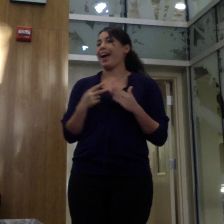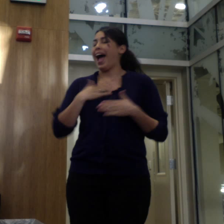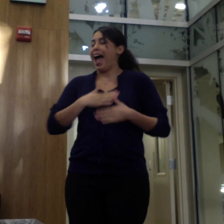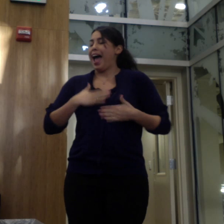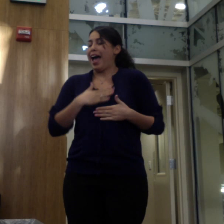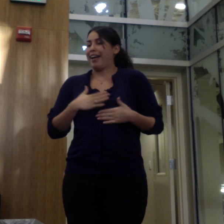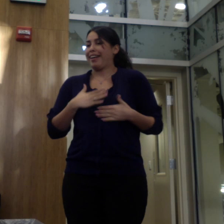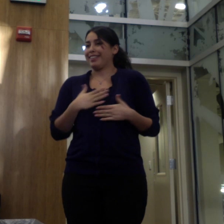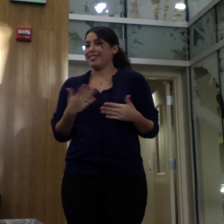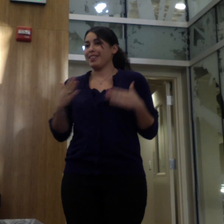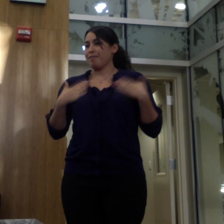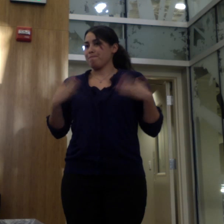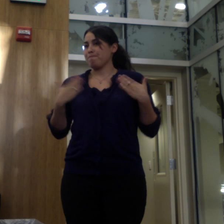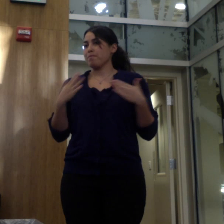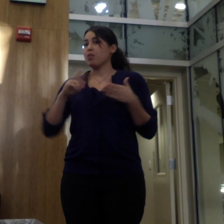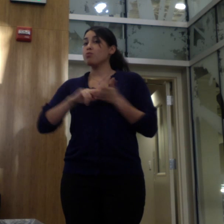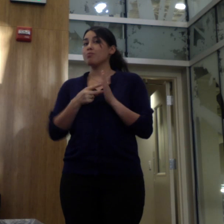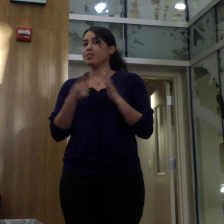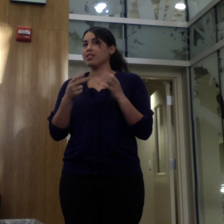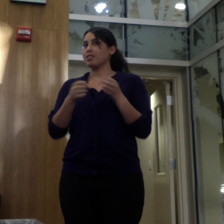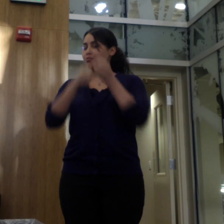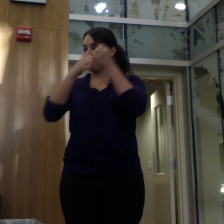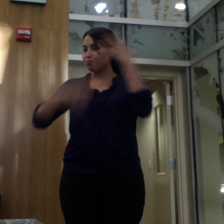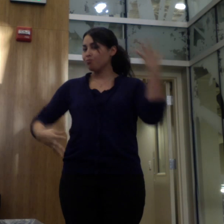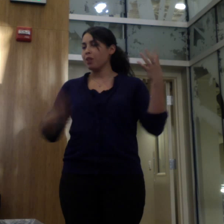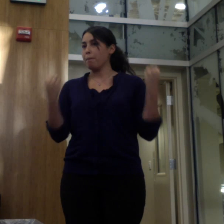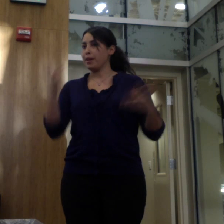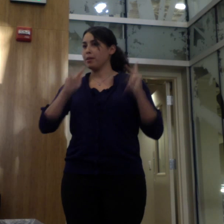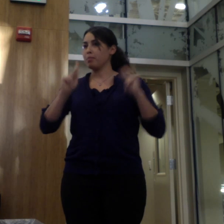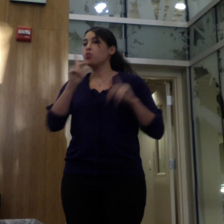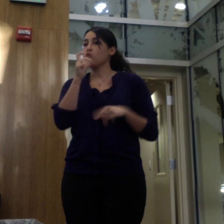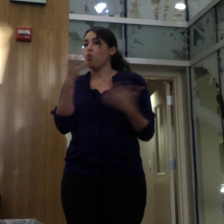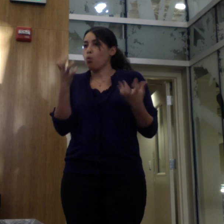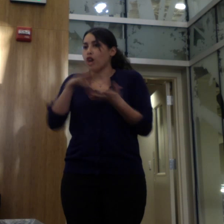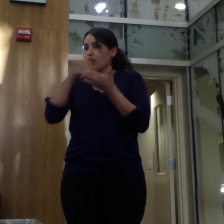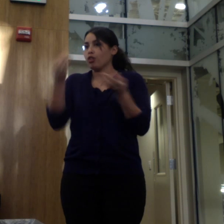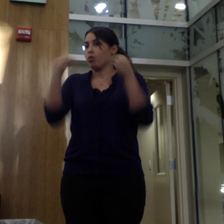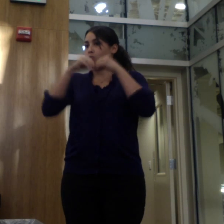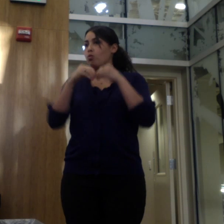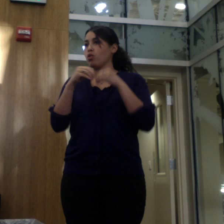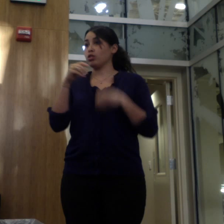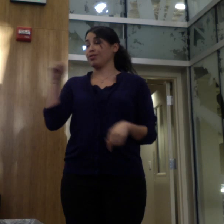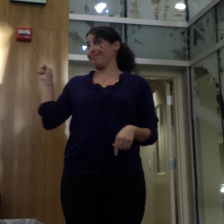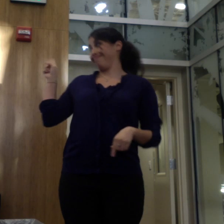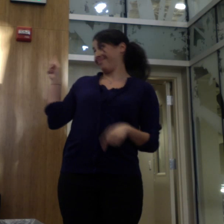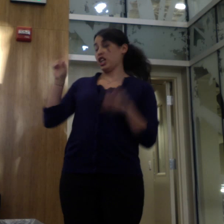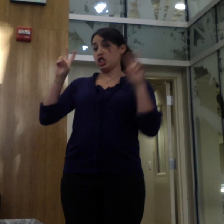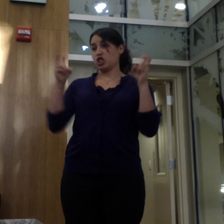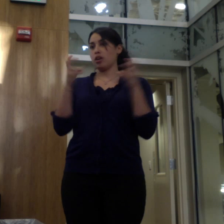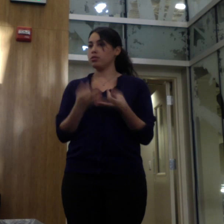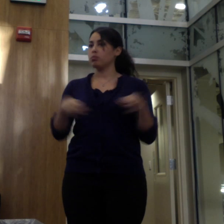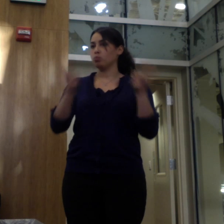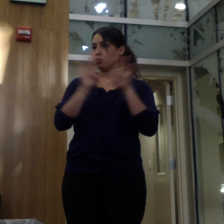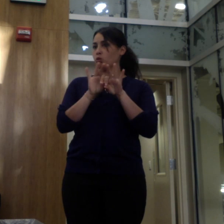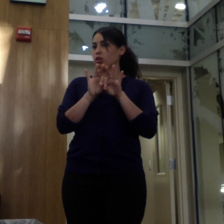supply of people that want to learn more. Pretty important topic that we're going to be talking about